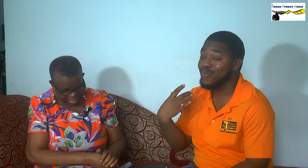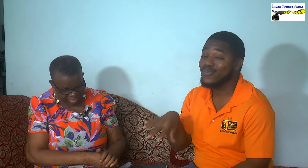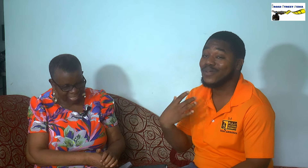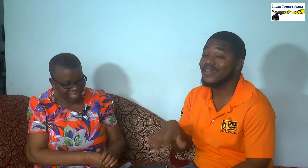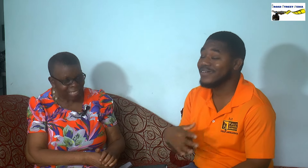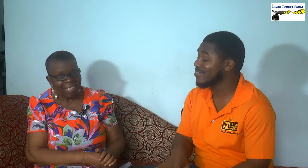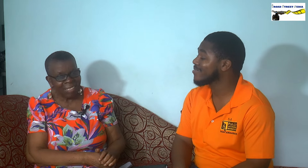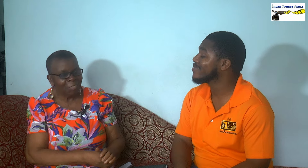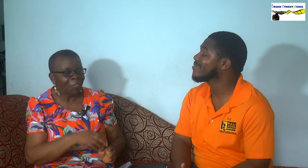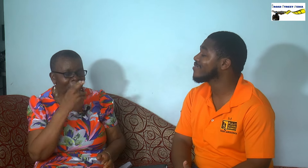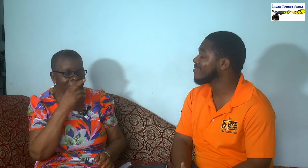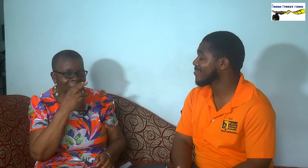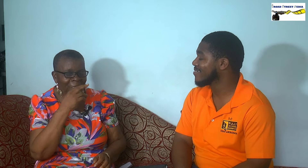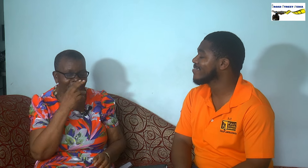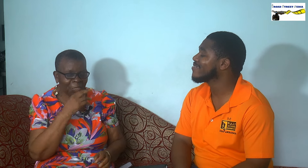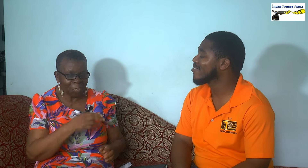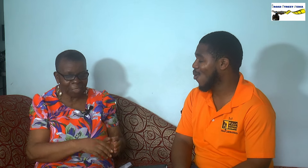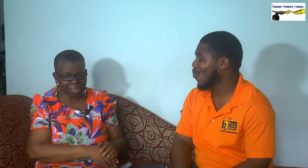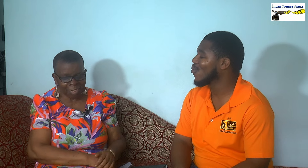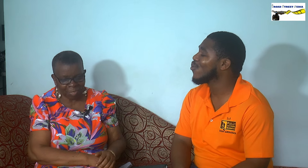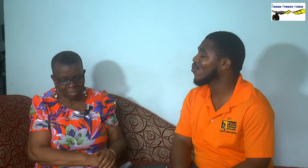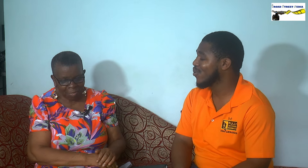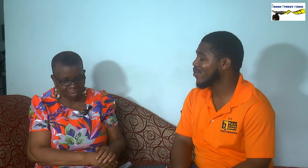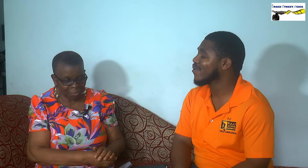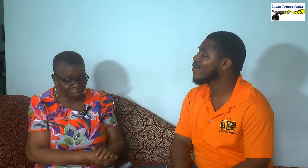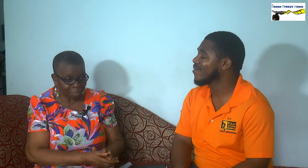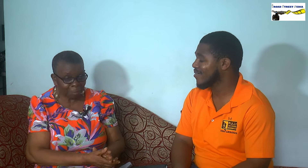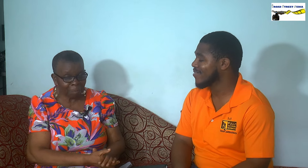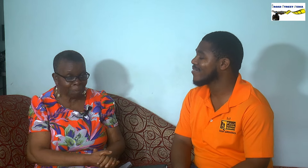Oh, wow. For fun, of course. For fun.